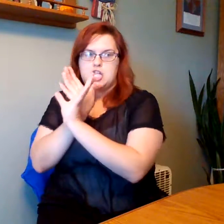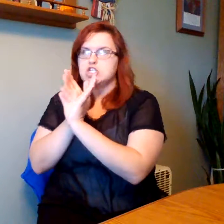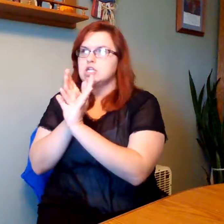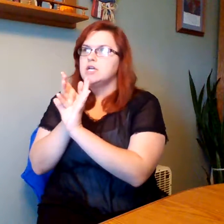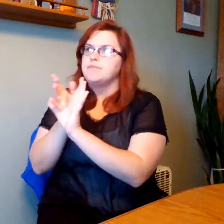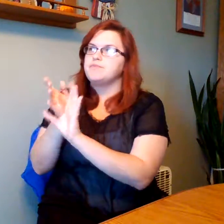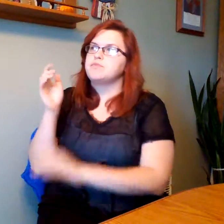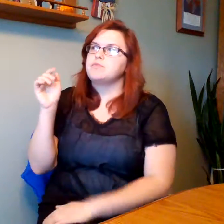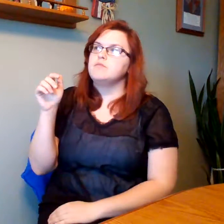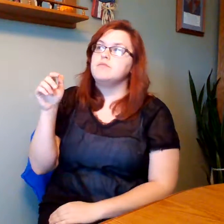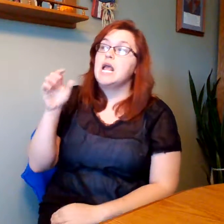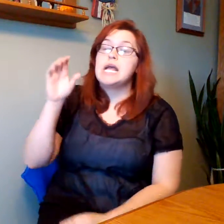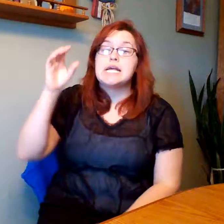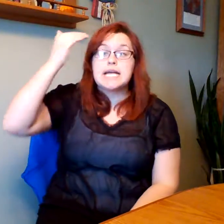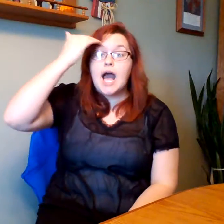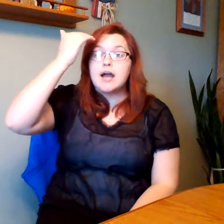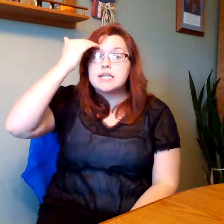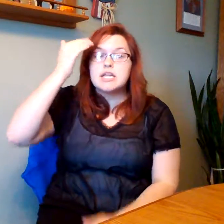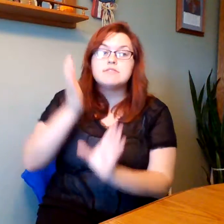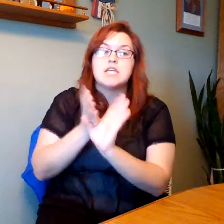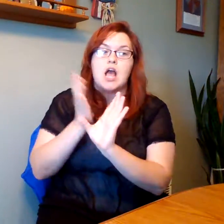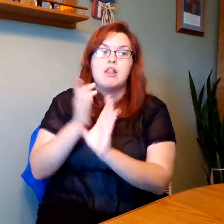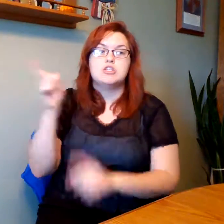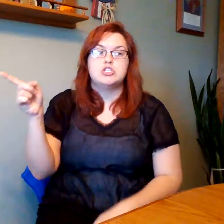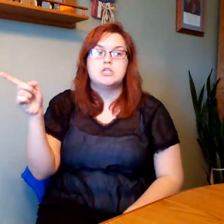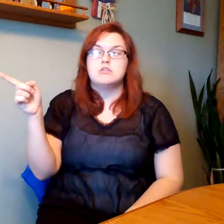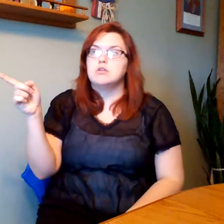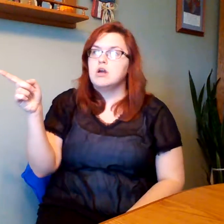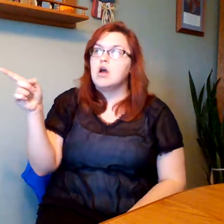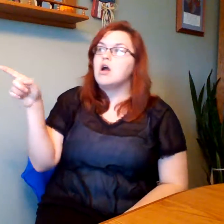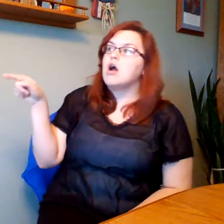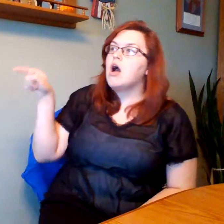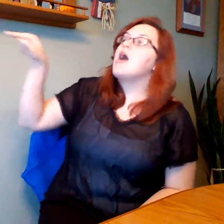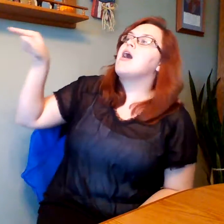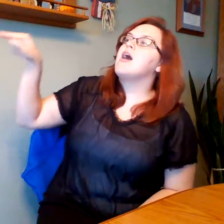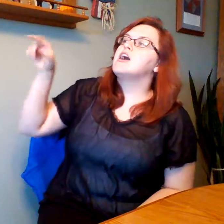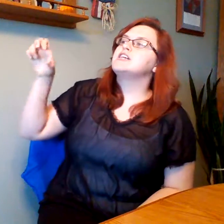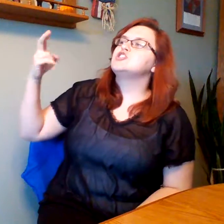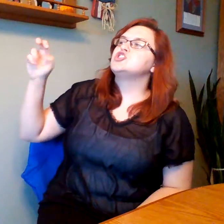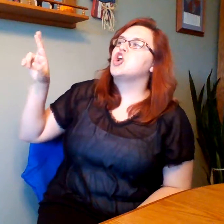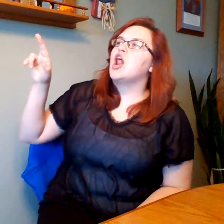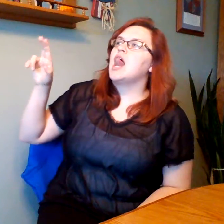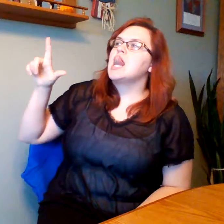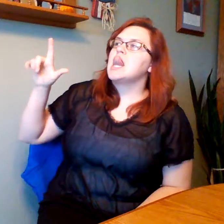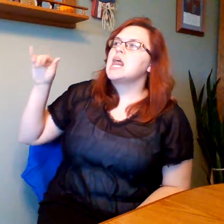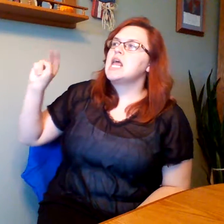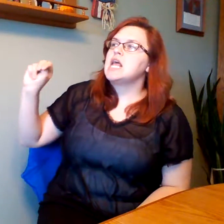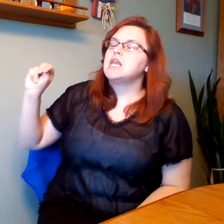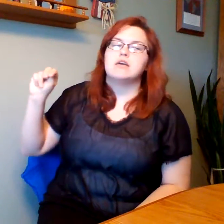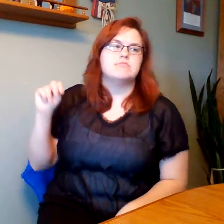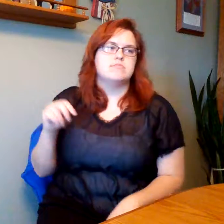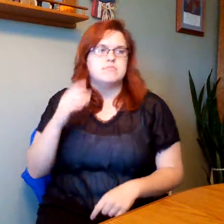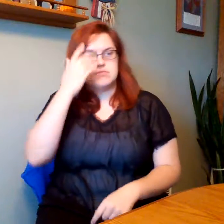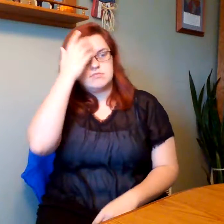cognitive psychology, Sherilyn Tan in developmental psychology, and Lindsay Shaw Taylor in